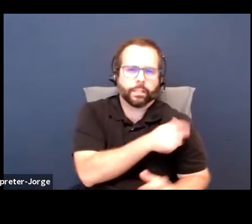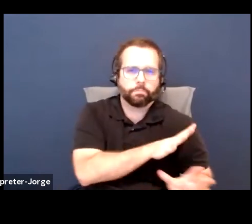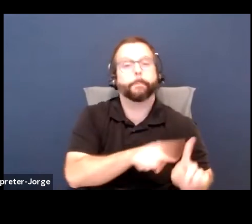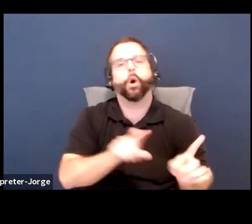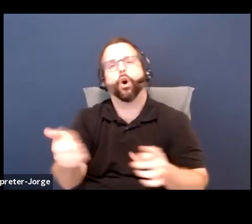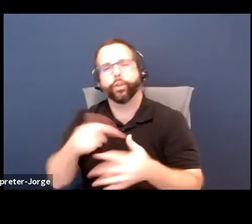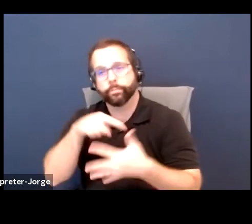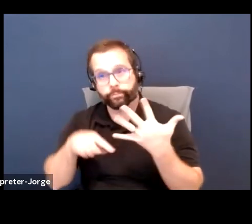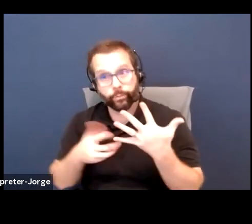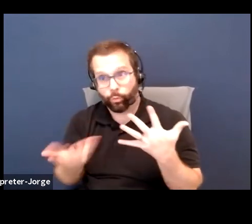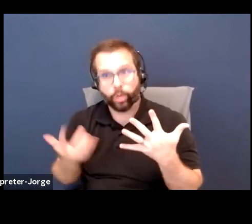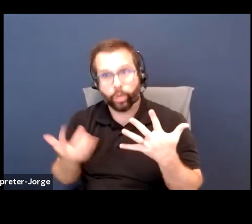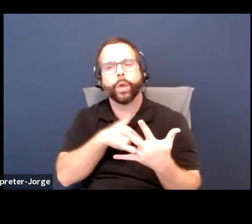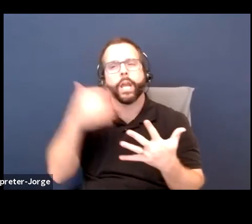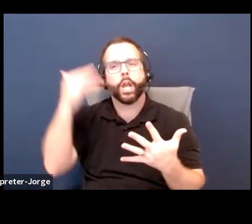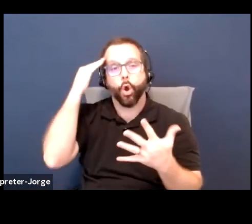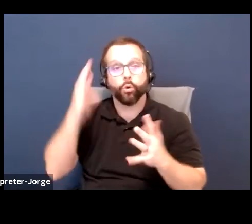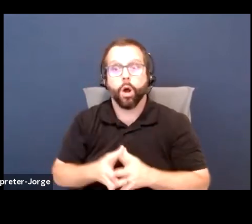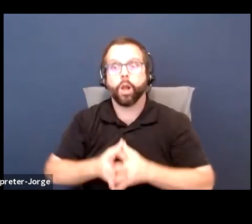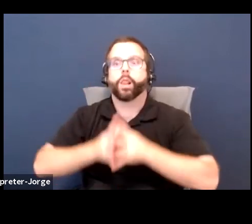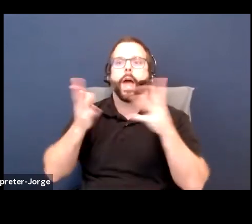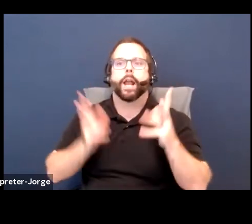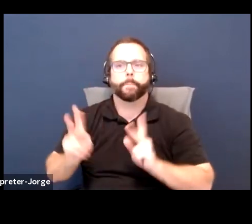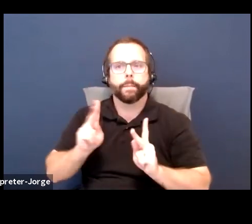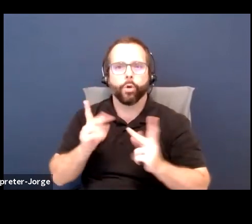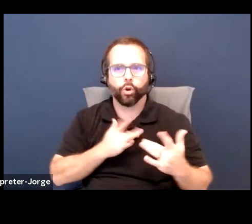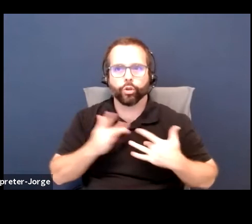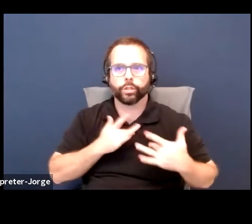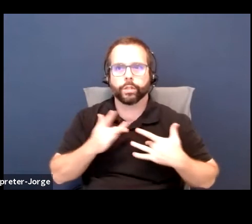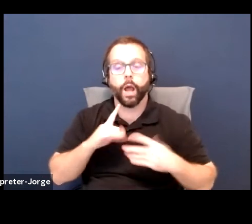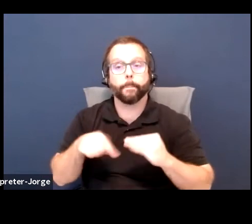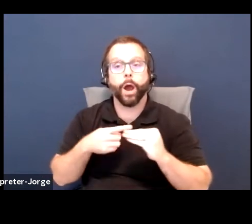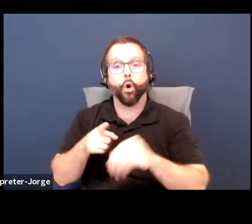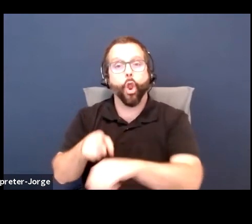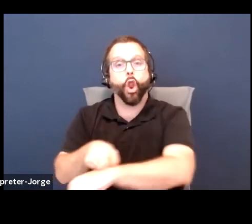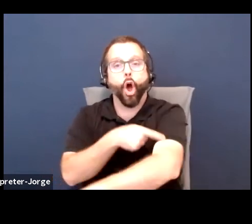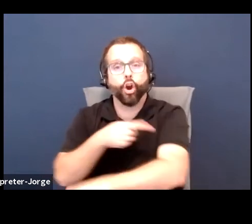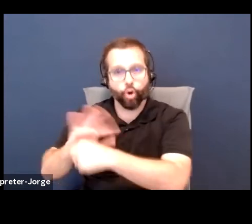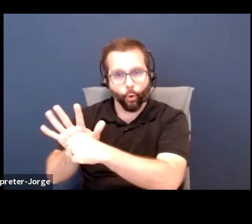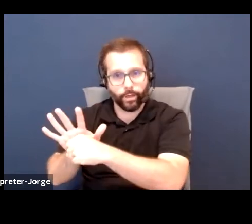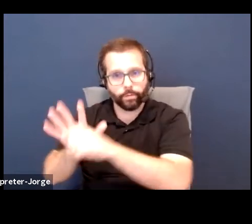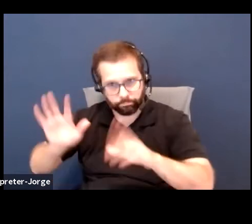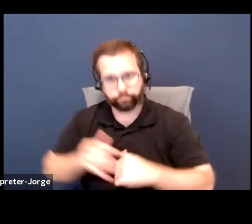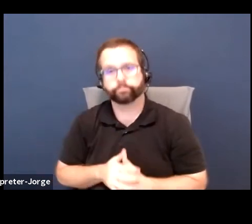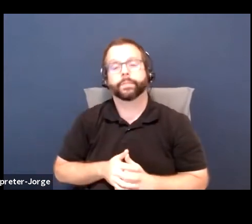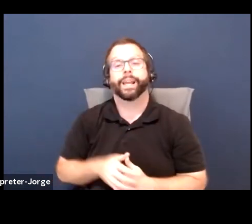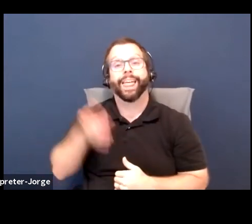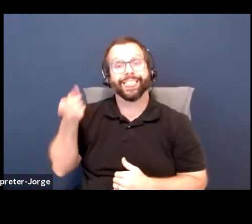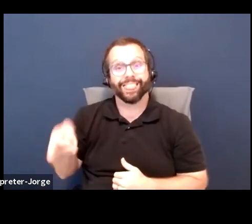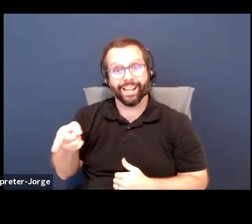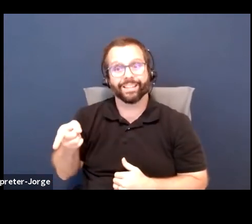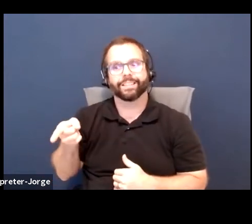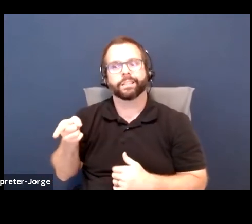that so many folks are concerned about long COVID, and it may very well be the biggest growth that